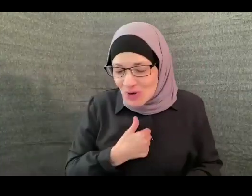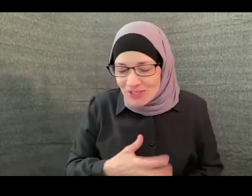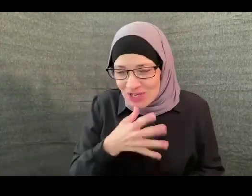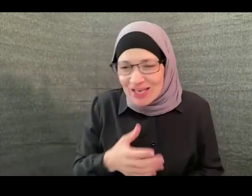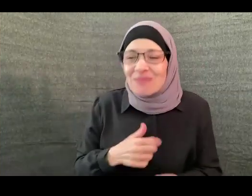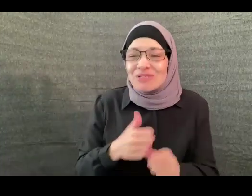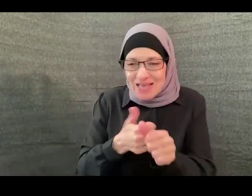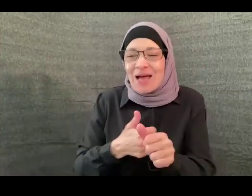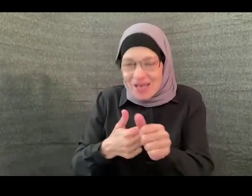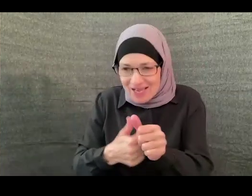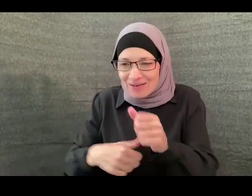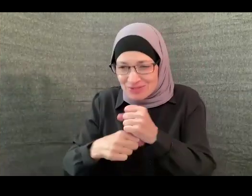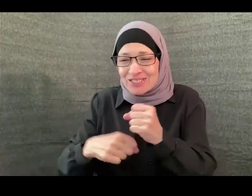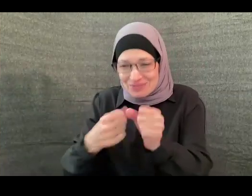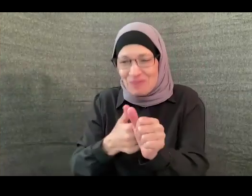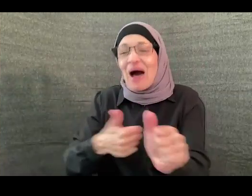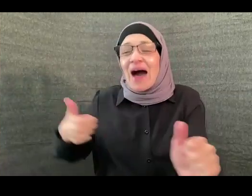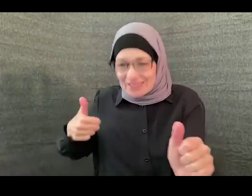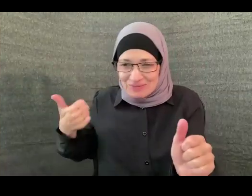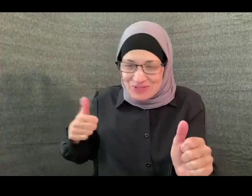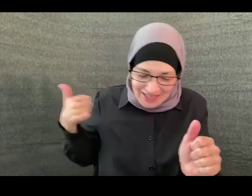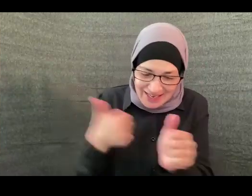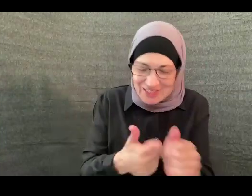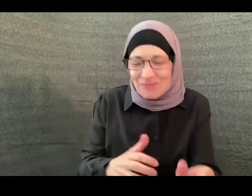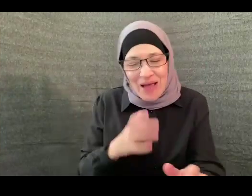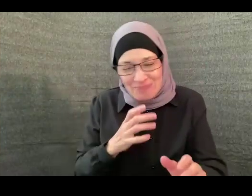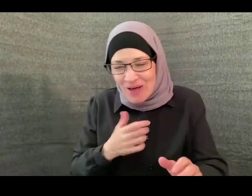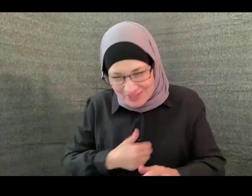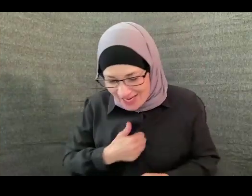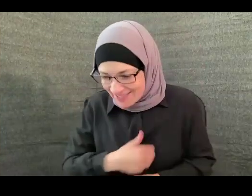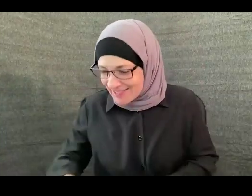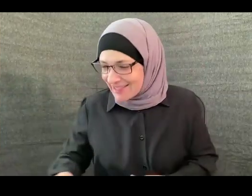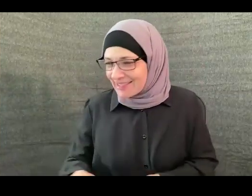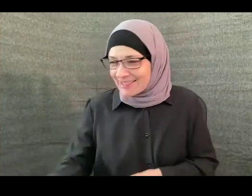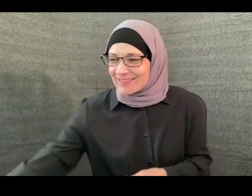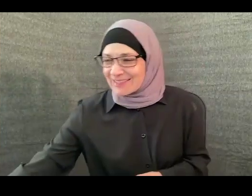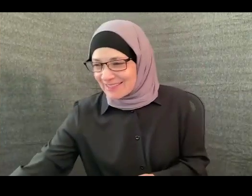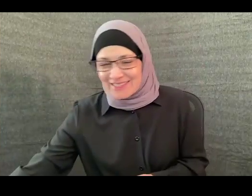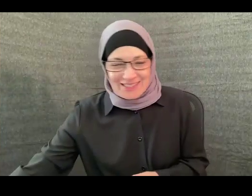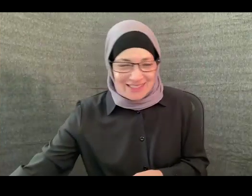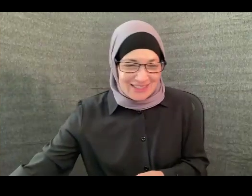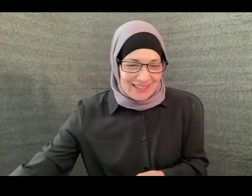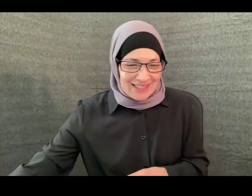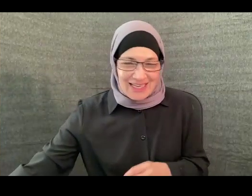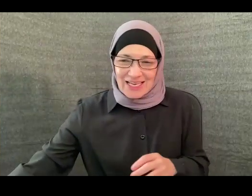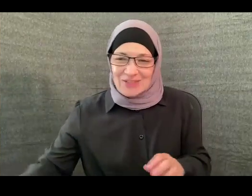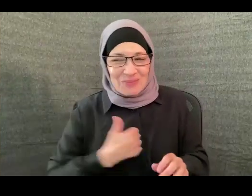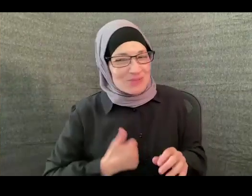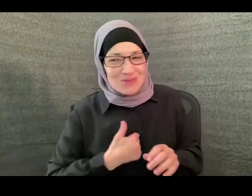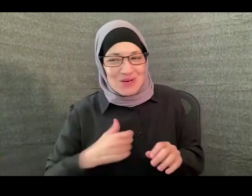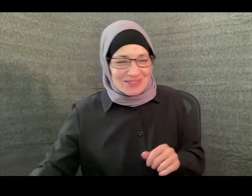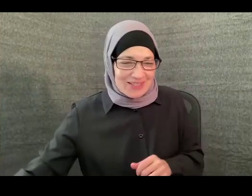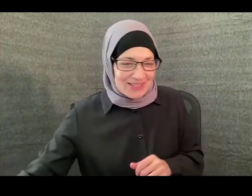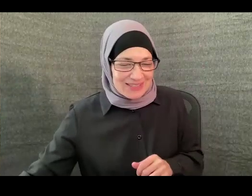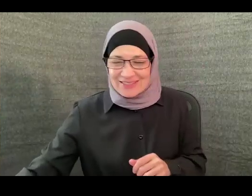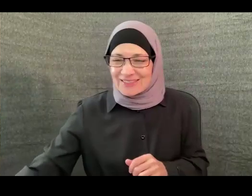No, I'm sorry, Sheikh. I'm just from behind. I'm trying to catch up. I apologize. No, no, no. I'm sorry. I noticed that